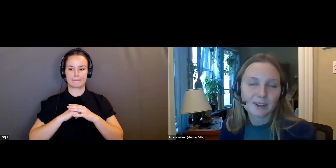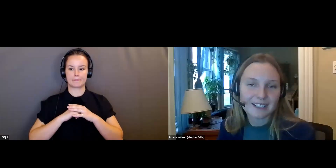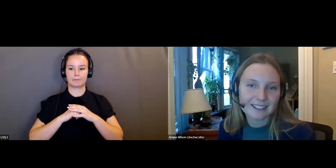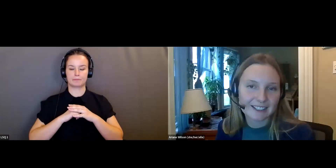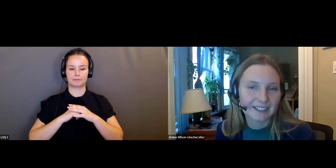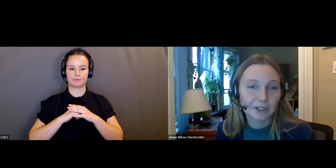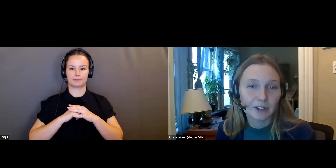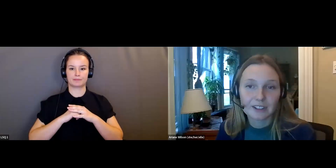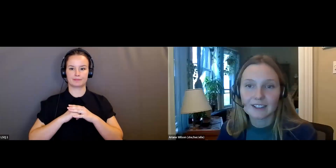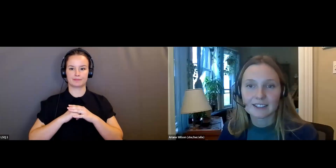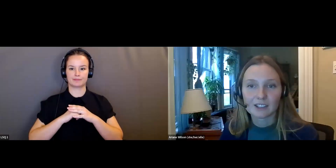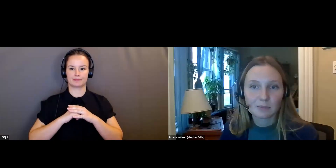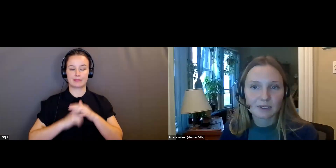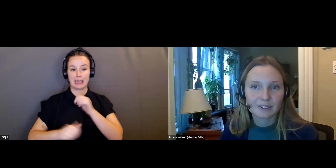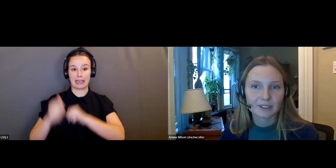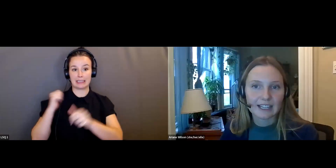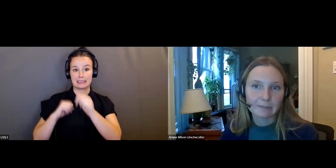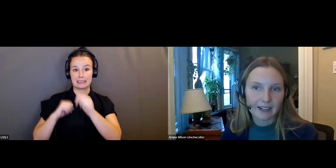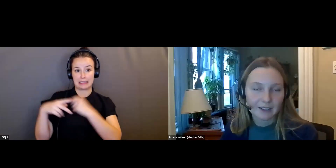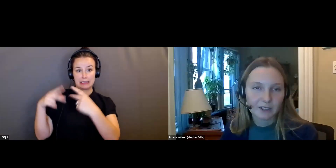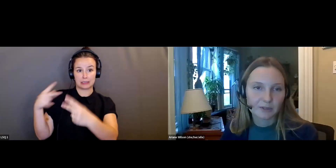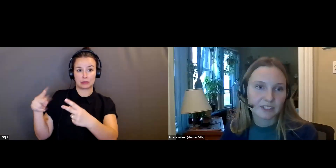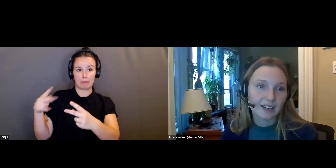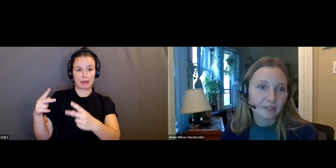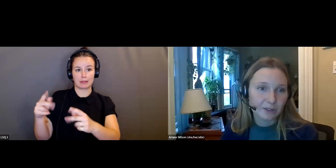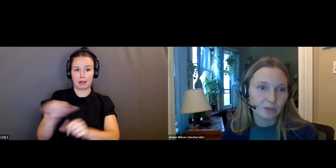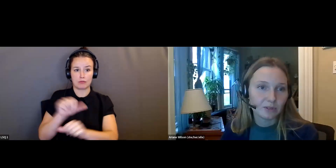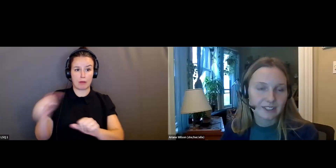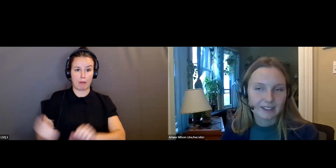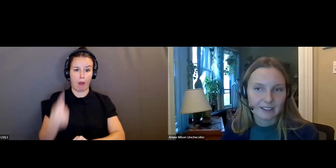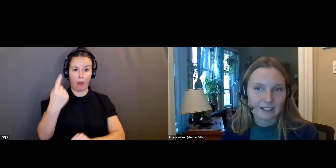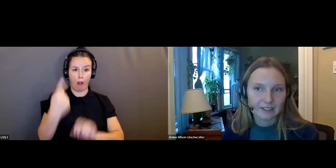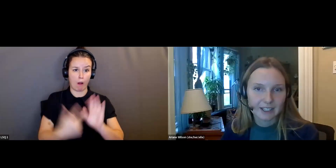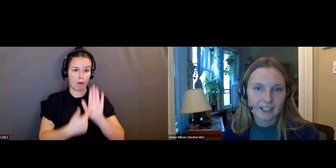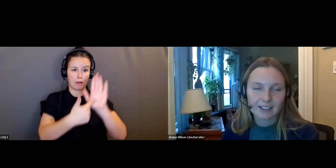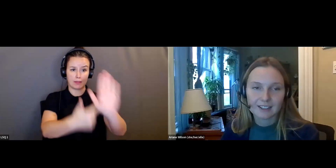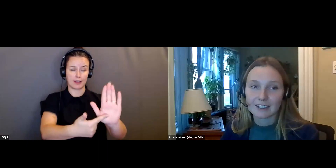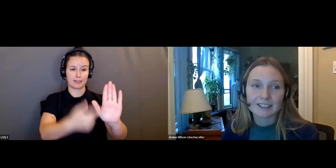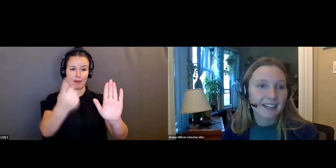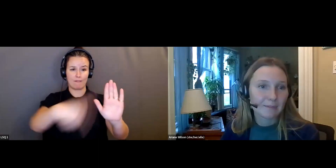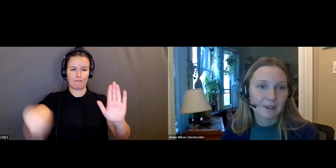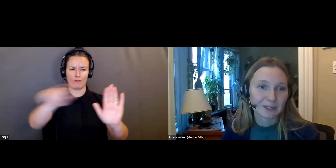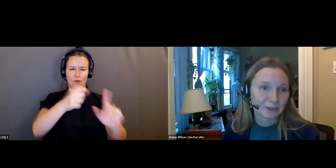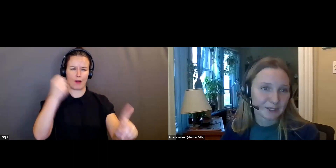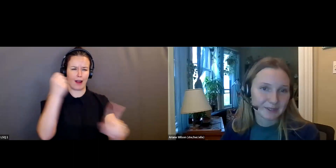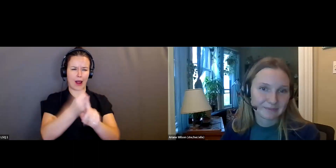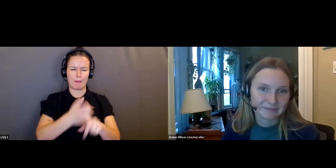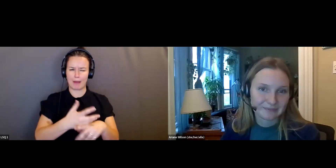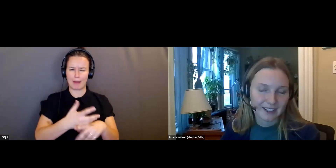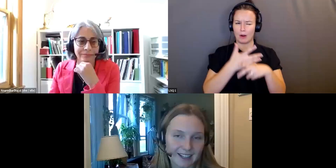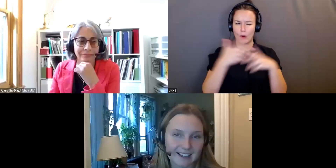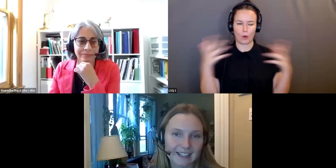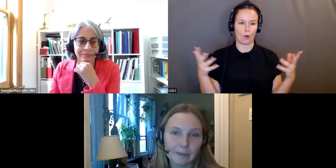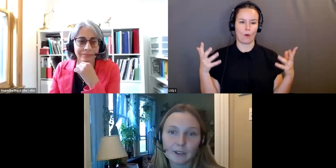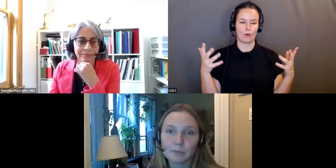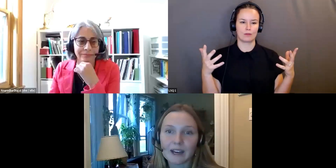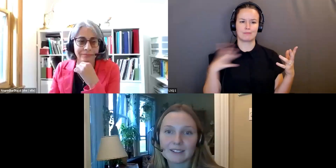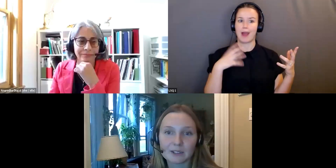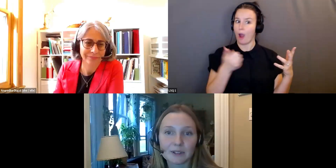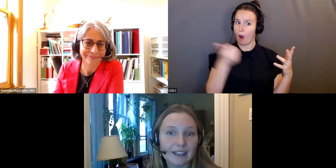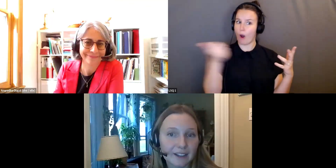Donc, l'histoire d'Anniton n'est qu'un exemple de l'impact que vous avez eu cette année. Il y en a tellement d'autres.